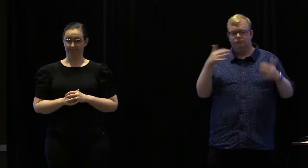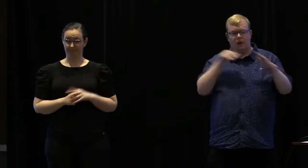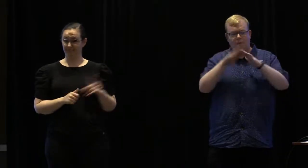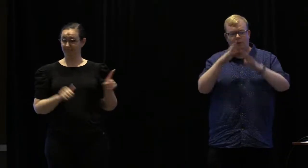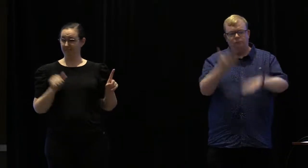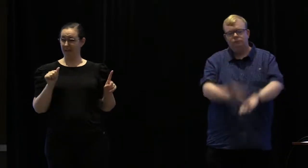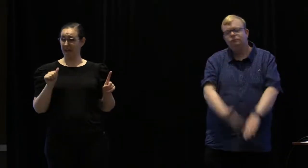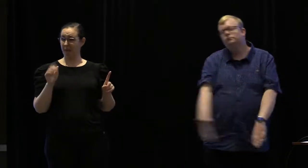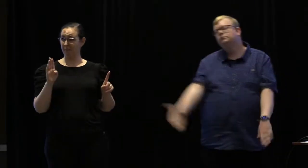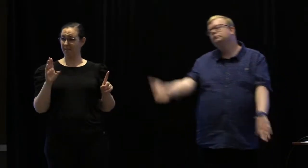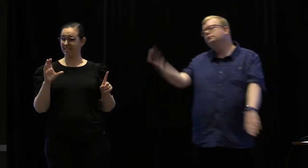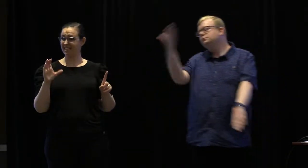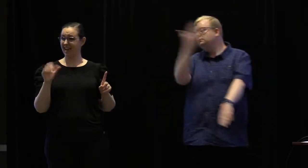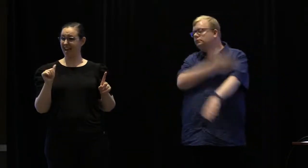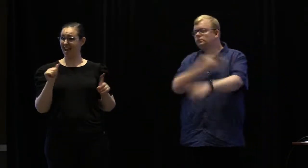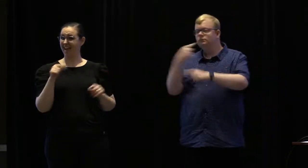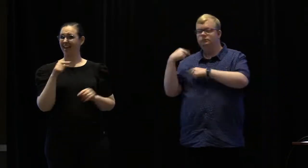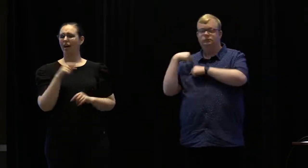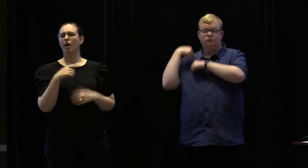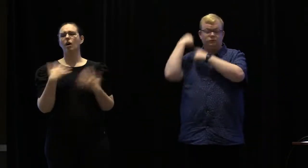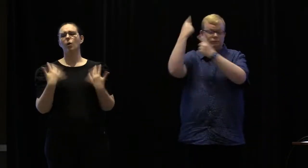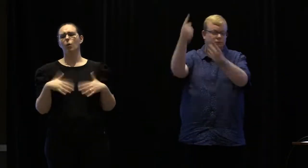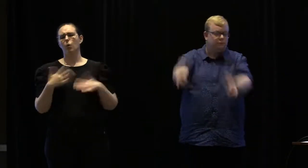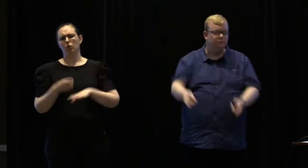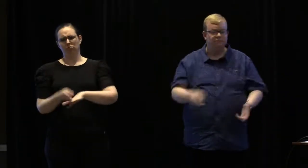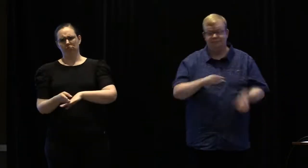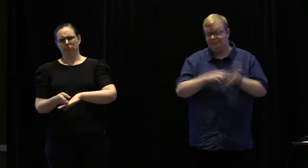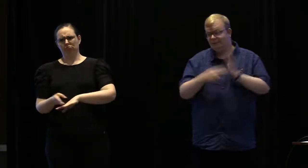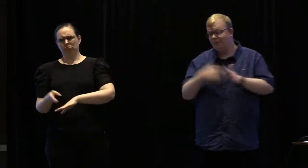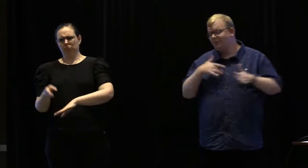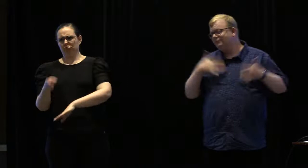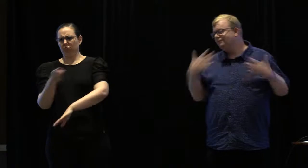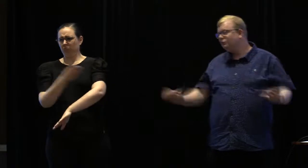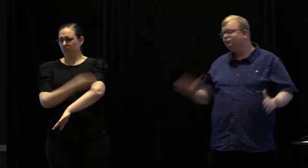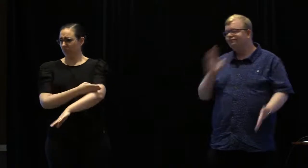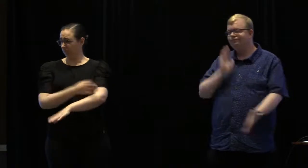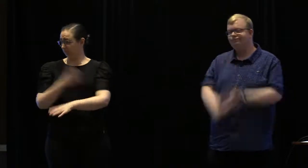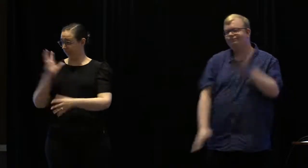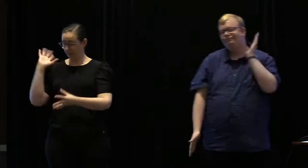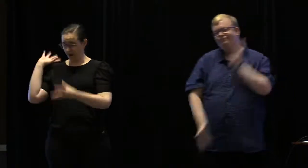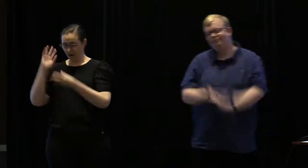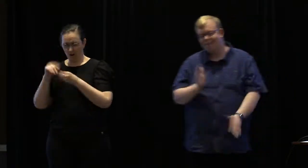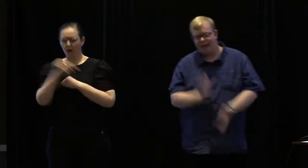With Accessible BC Act, accessibility has improved immensely.